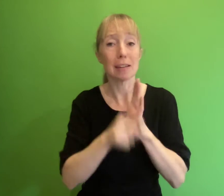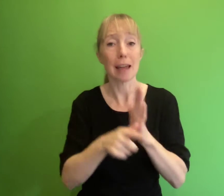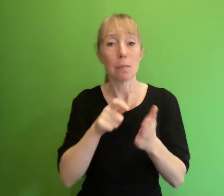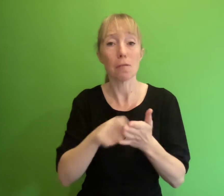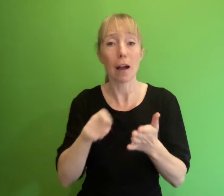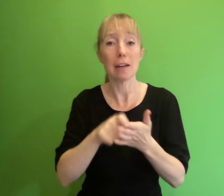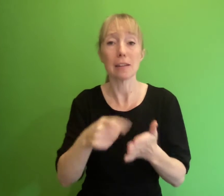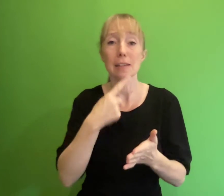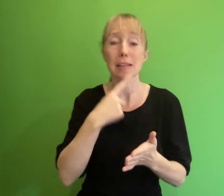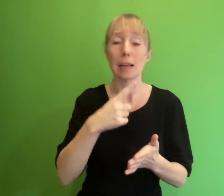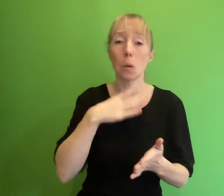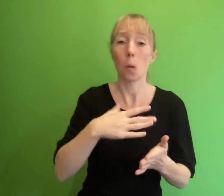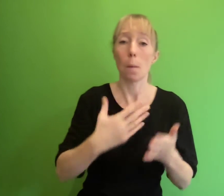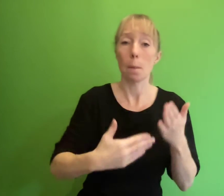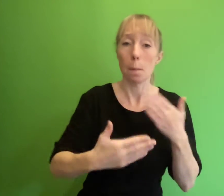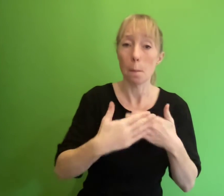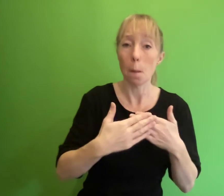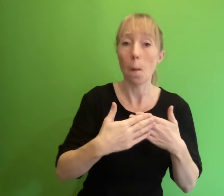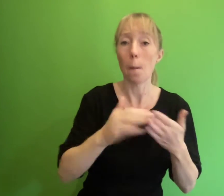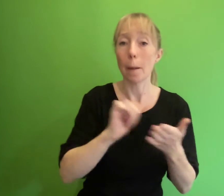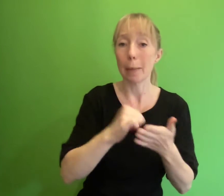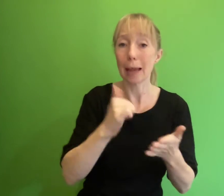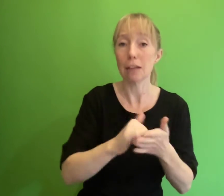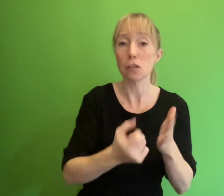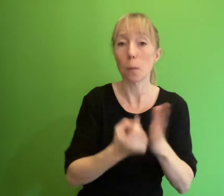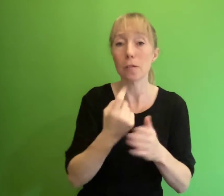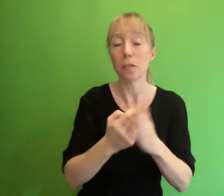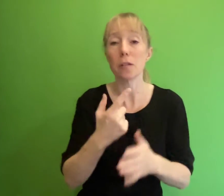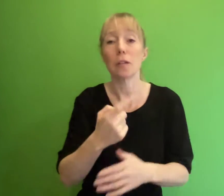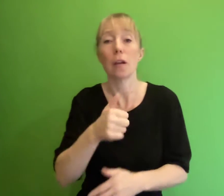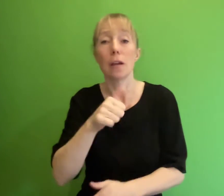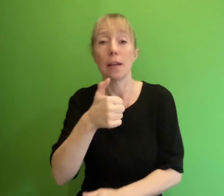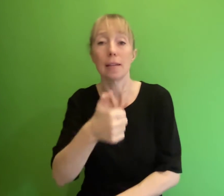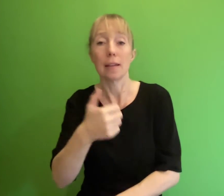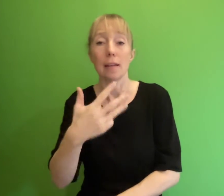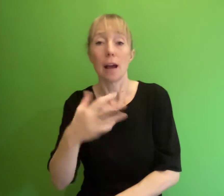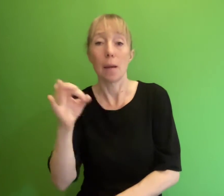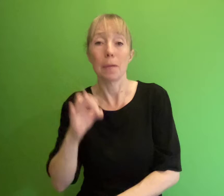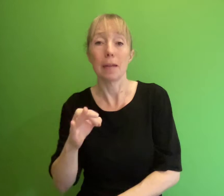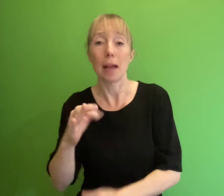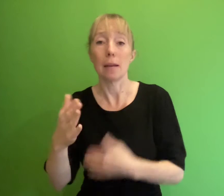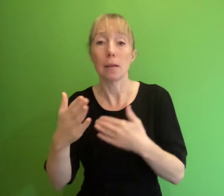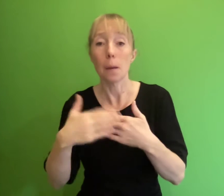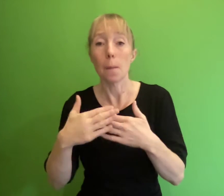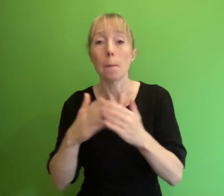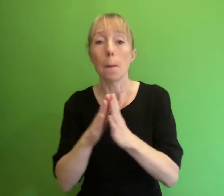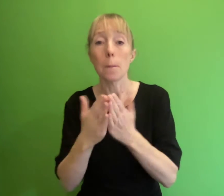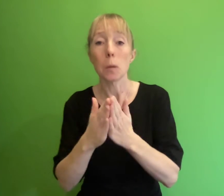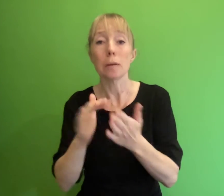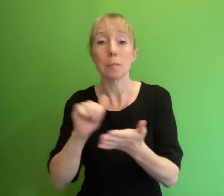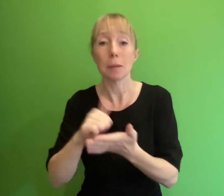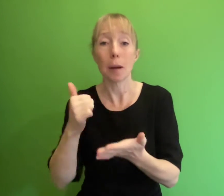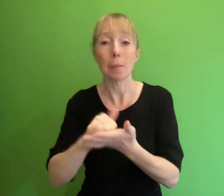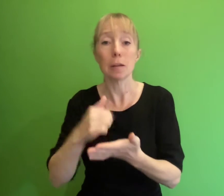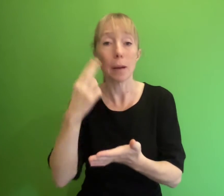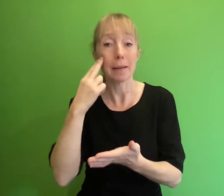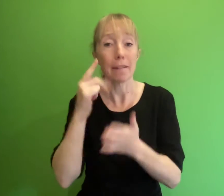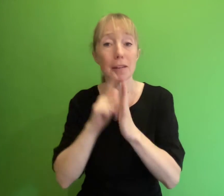publication opportunities, and 69% more books being published by deaf and disabled writers. Deaf and